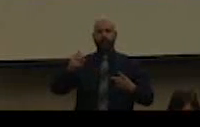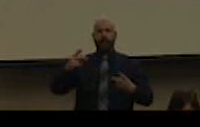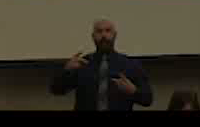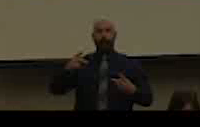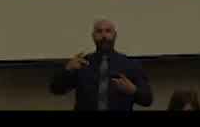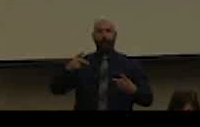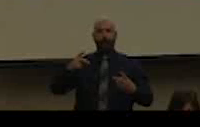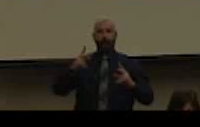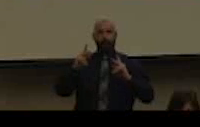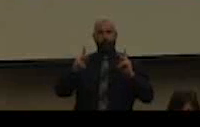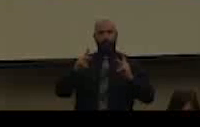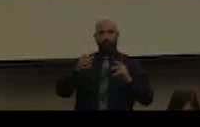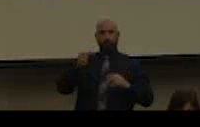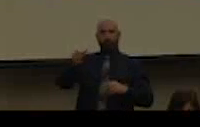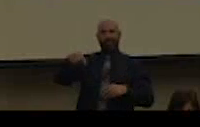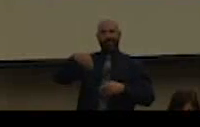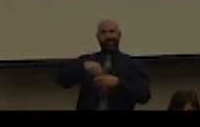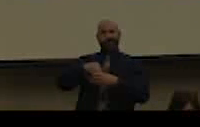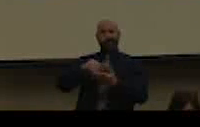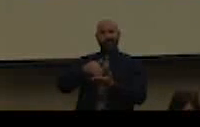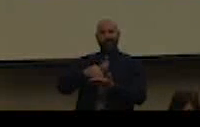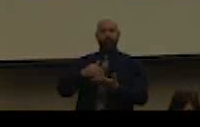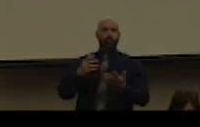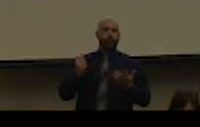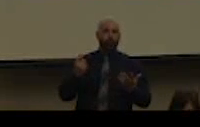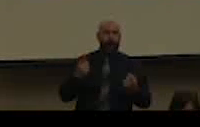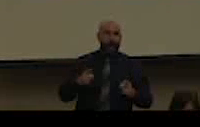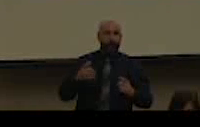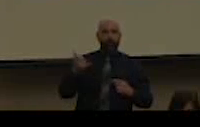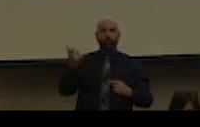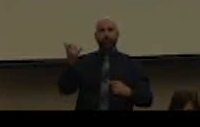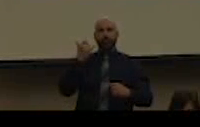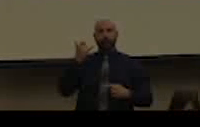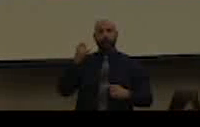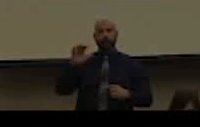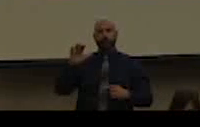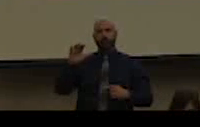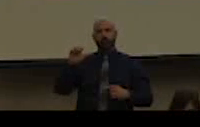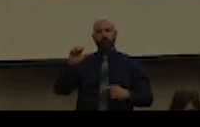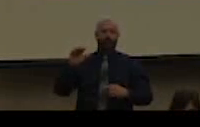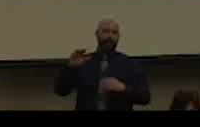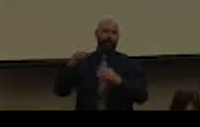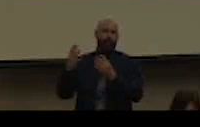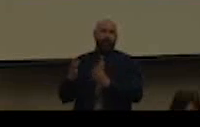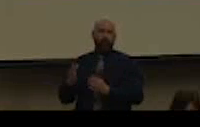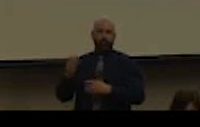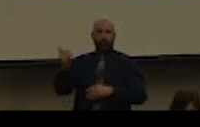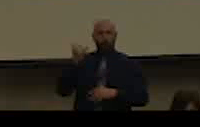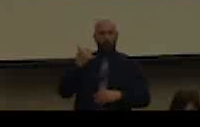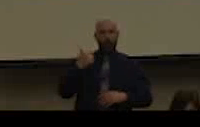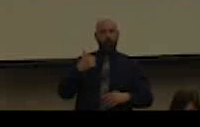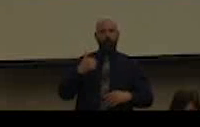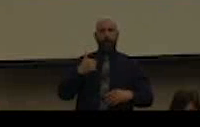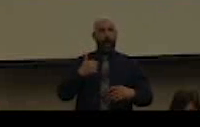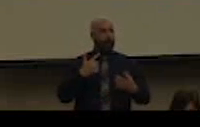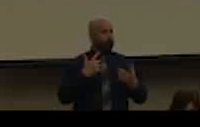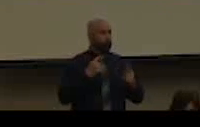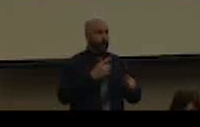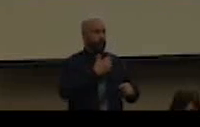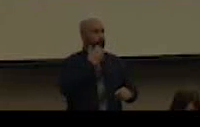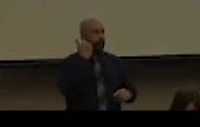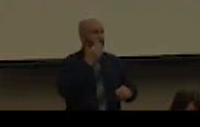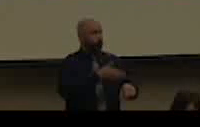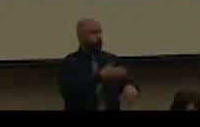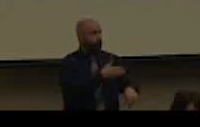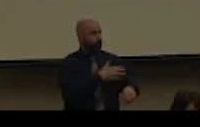in their centers. So I get calls all the time from providers who are like, I'm doing everything I can to be better, but you know,